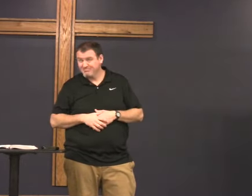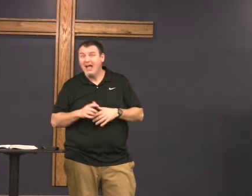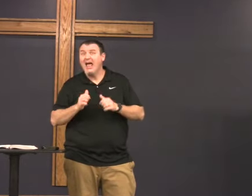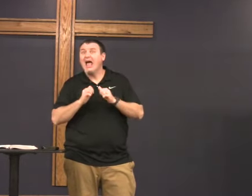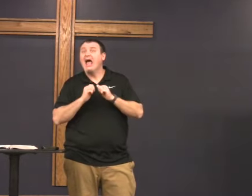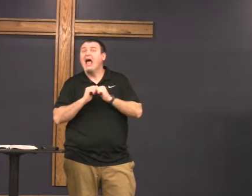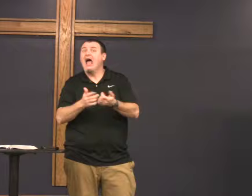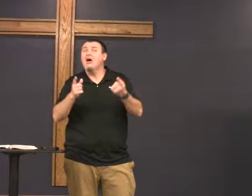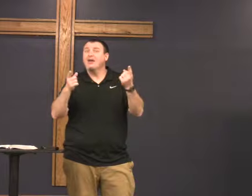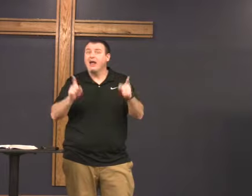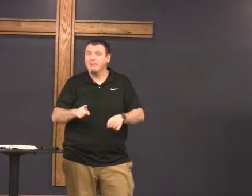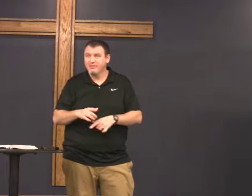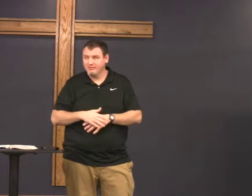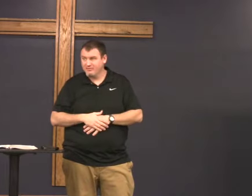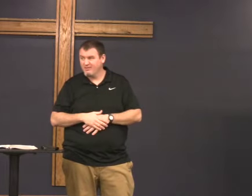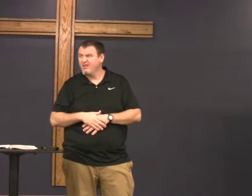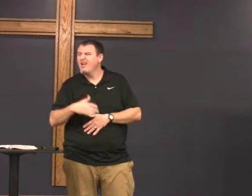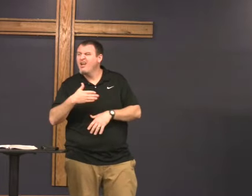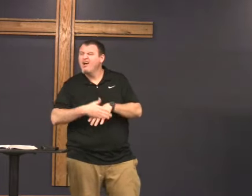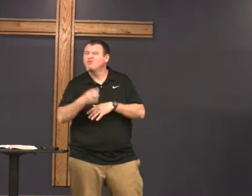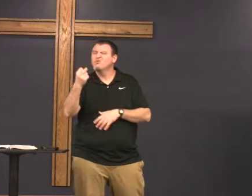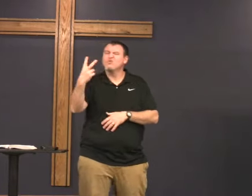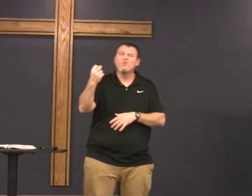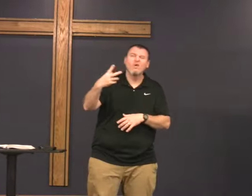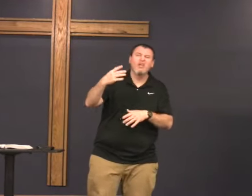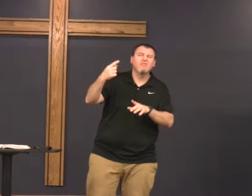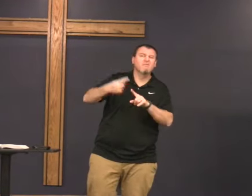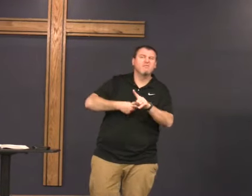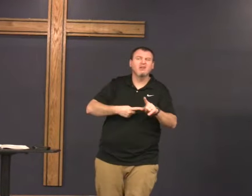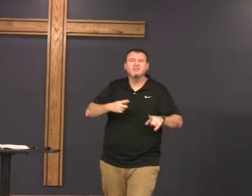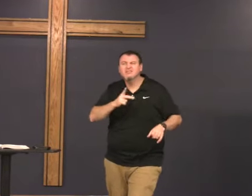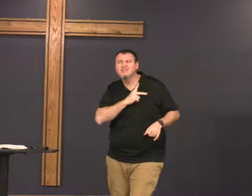And it all happened to him.